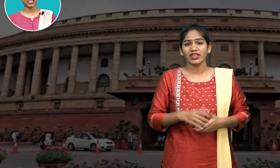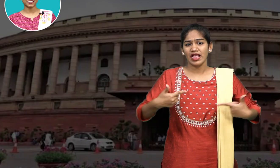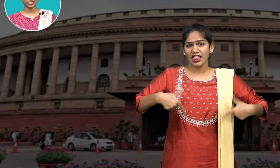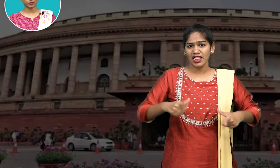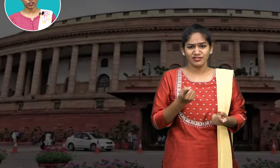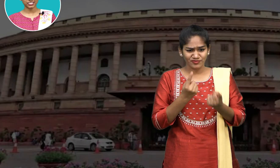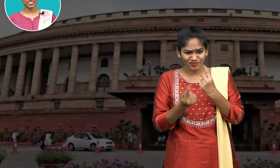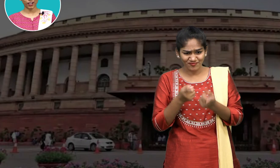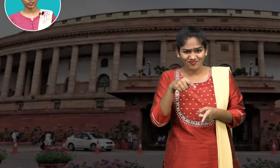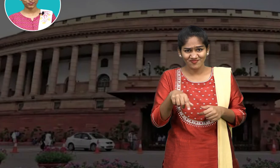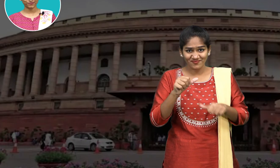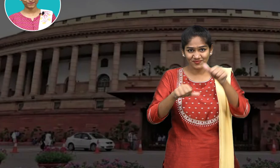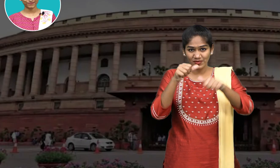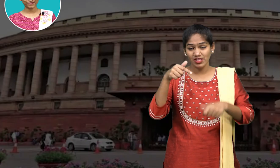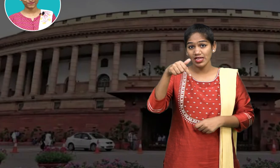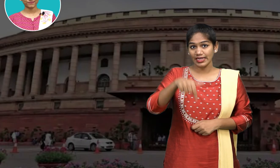Let's check this process now.